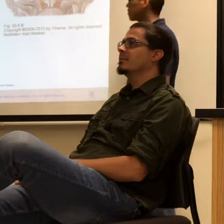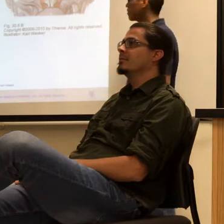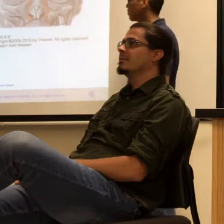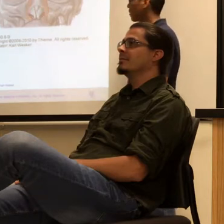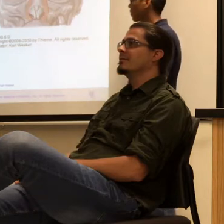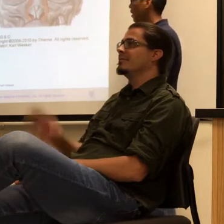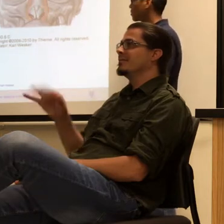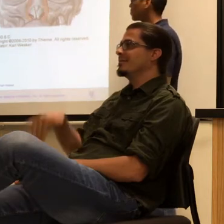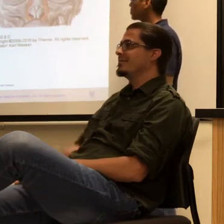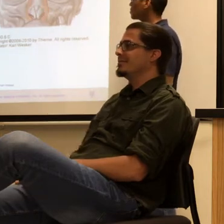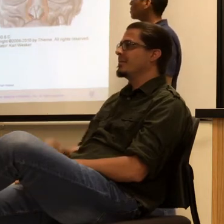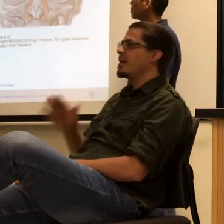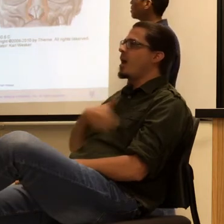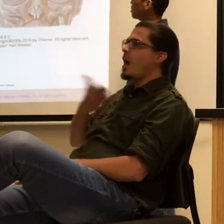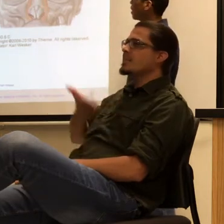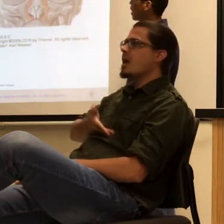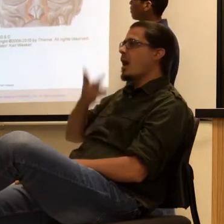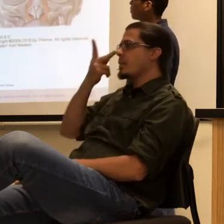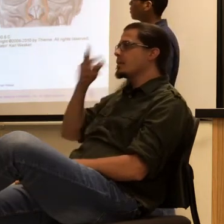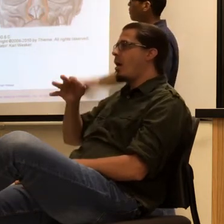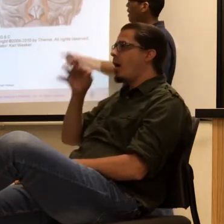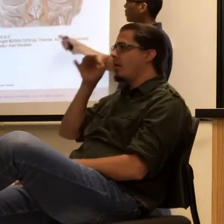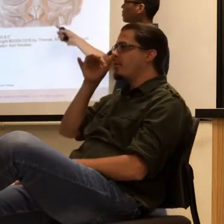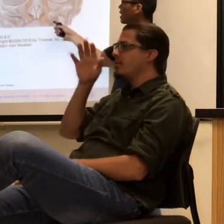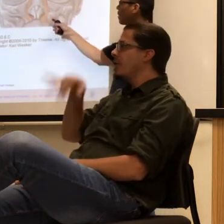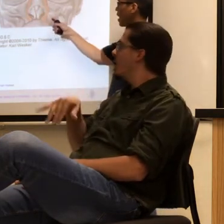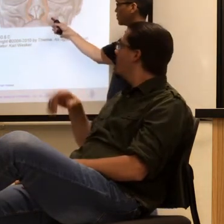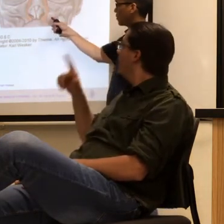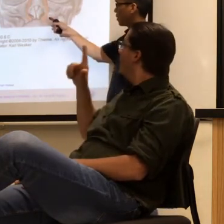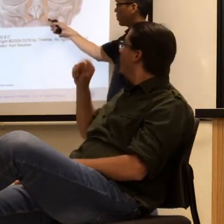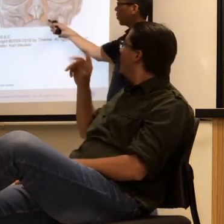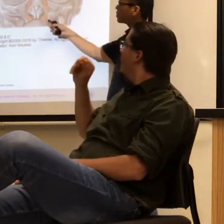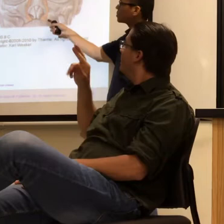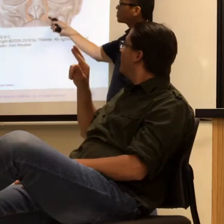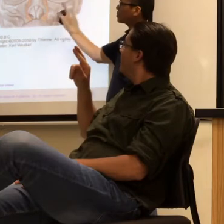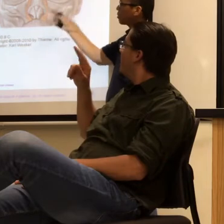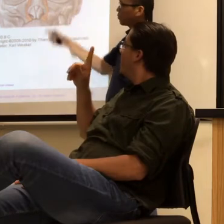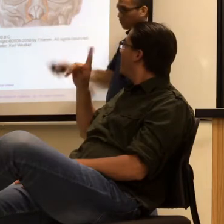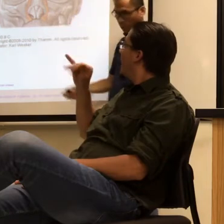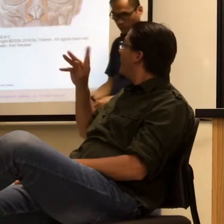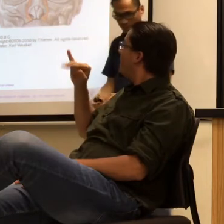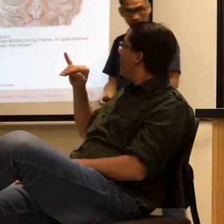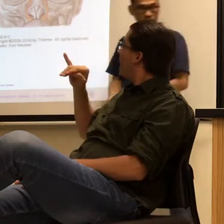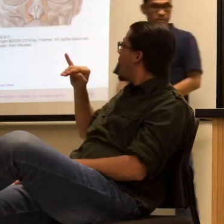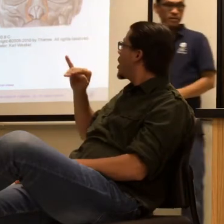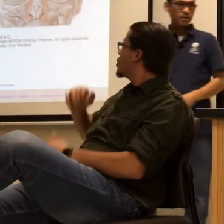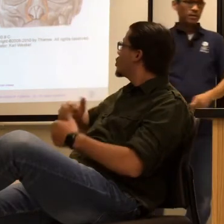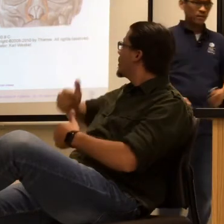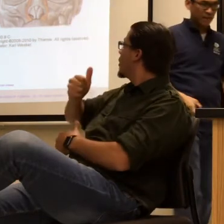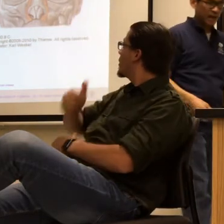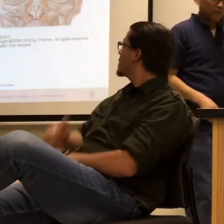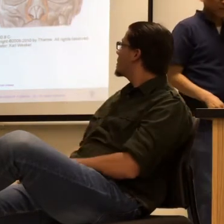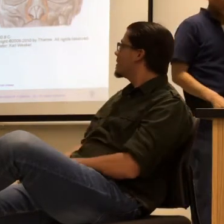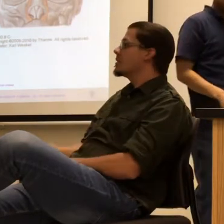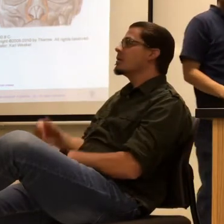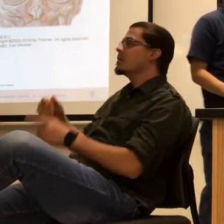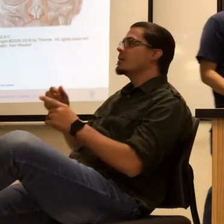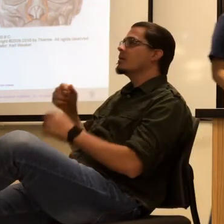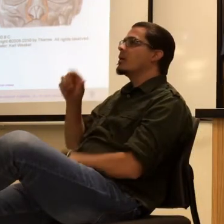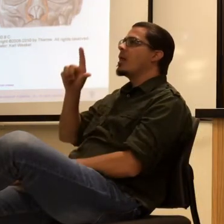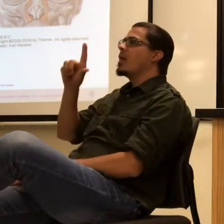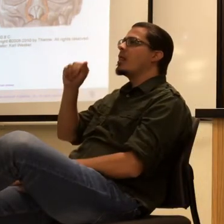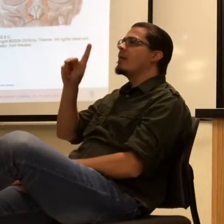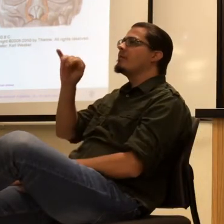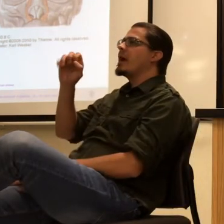right? Flare your nostrils. Levator labii superioris, So the word means, levator means